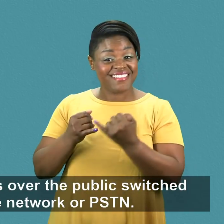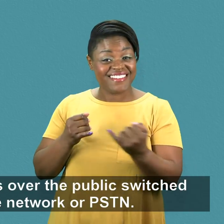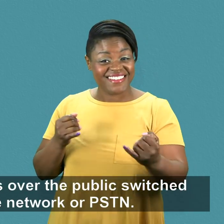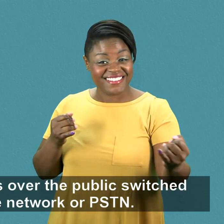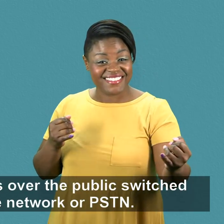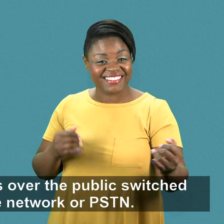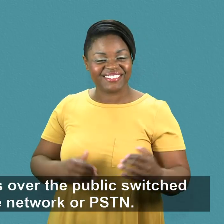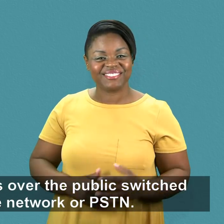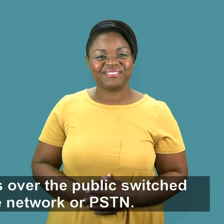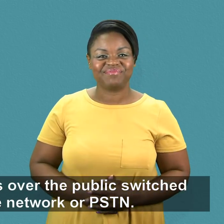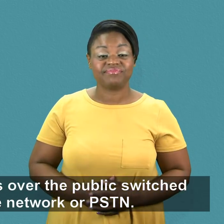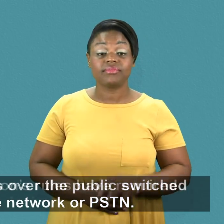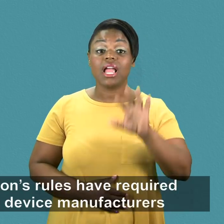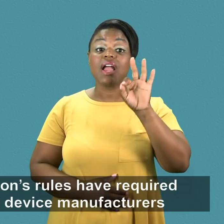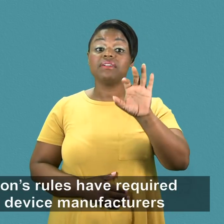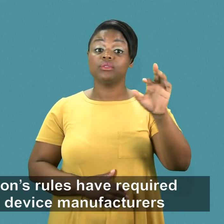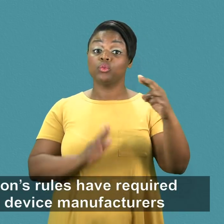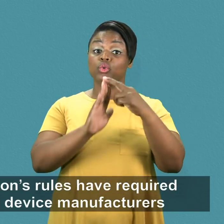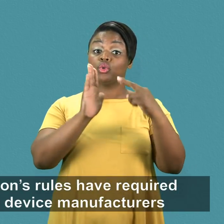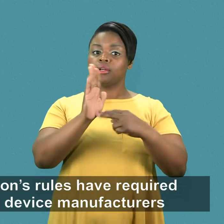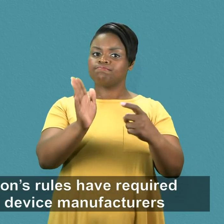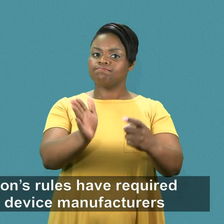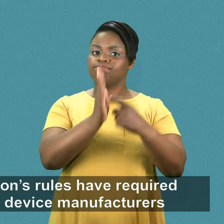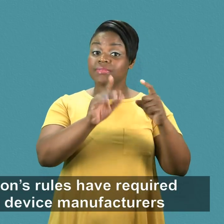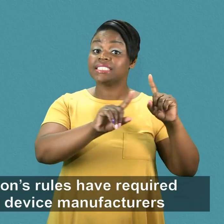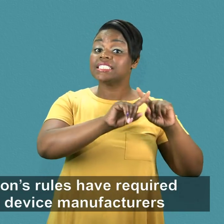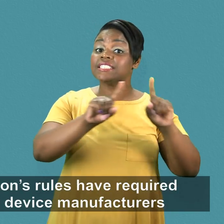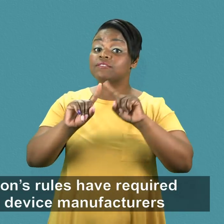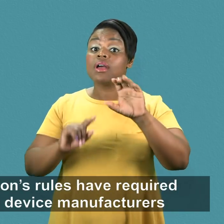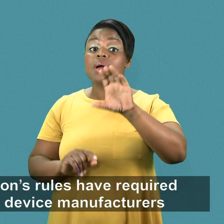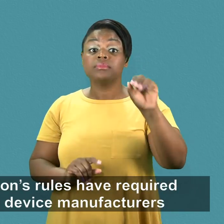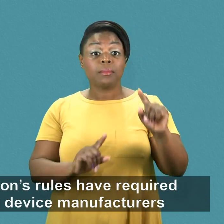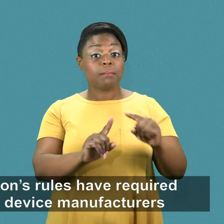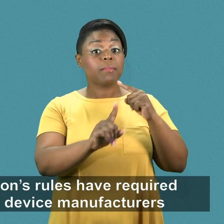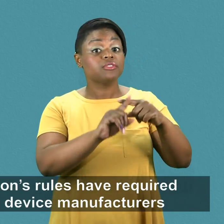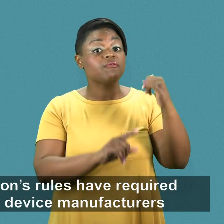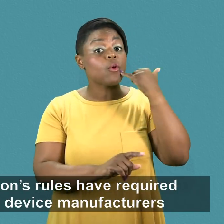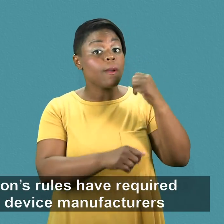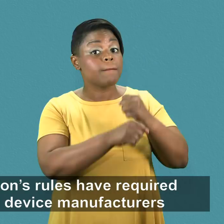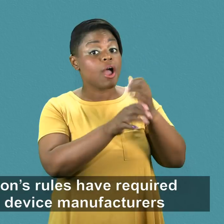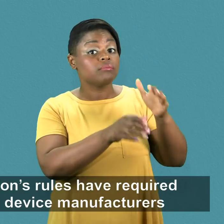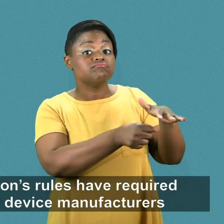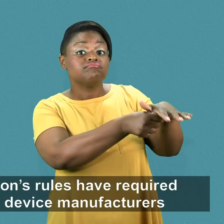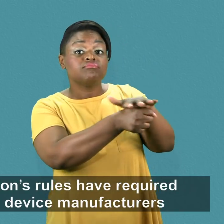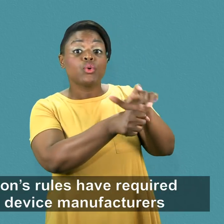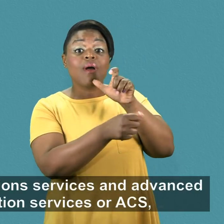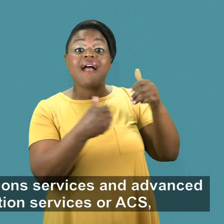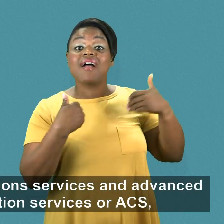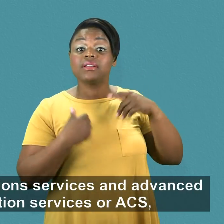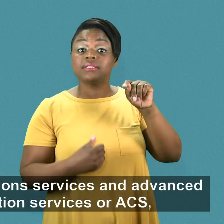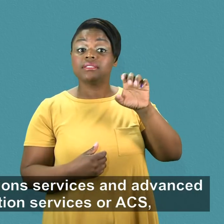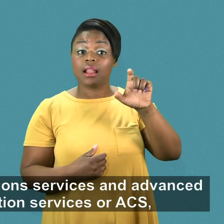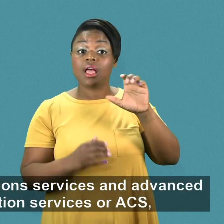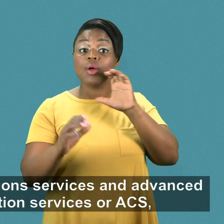The Commission's Rules have required providers and device manufacturers of telecommunication services